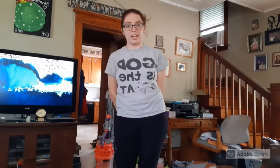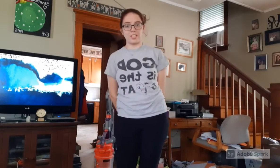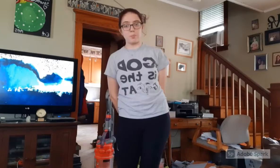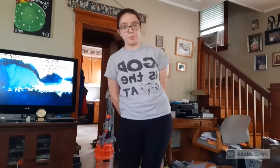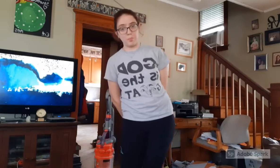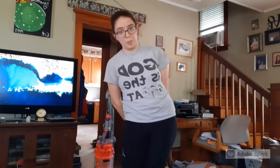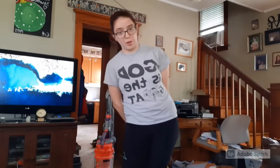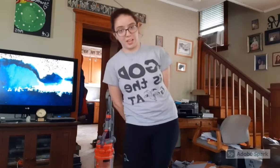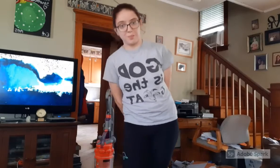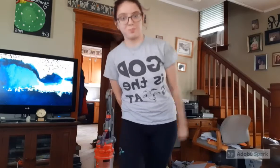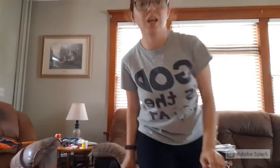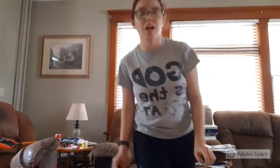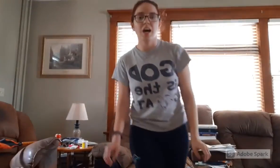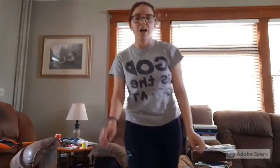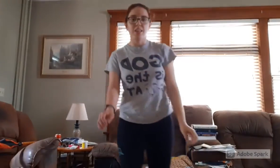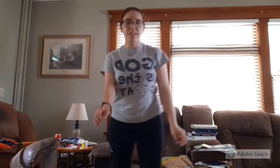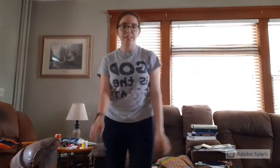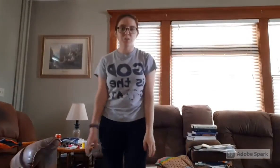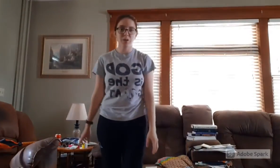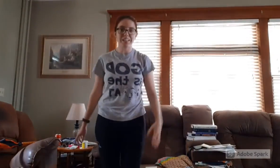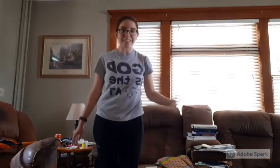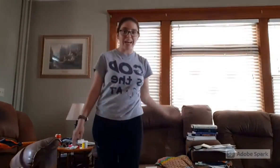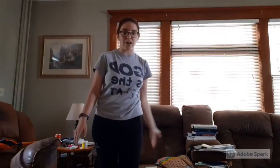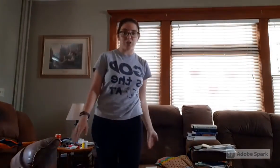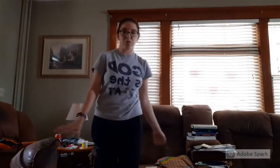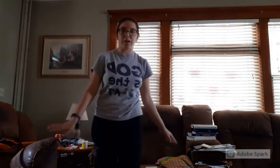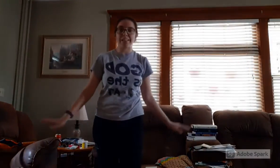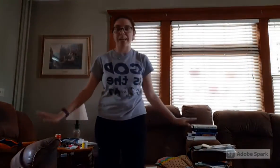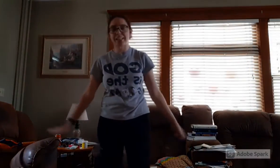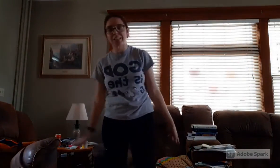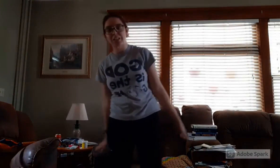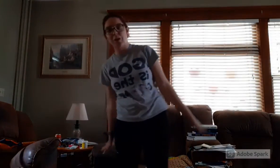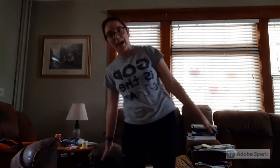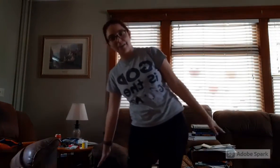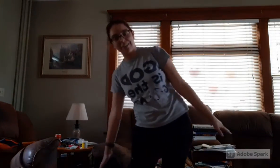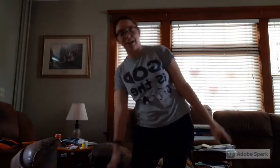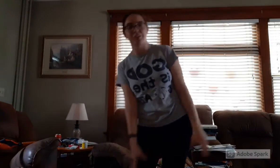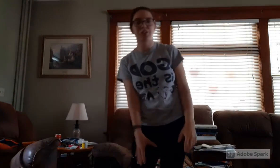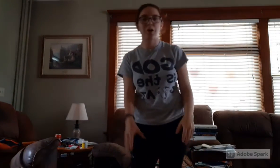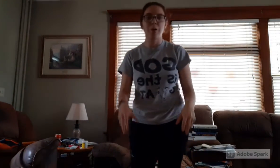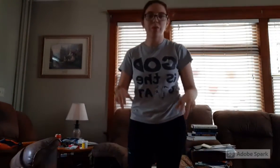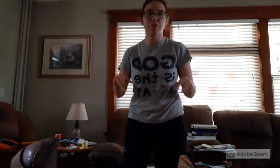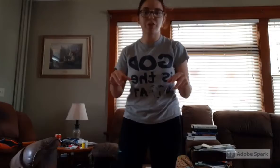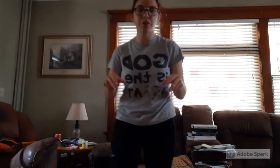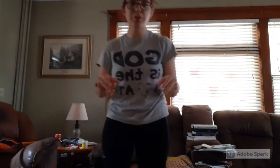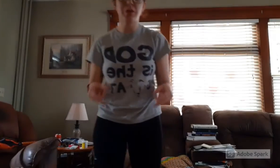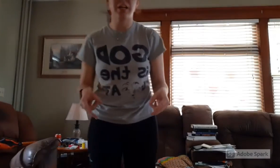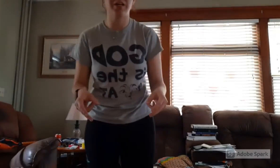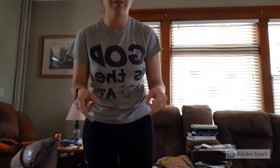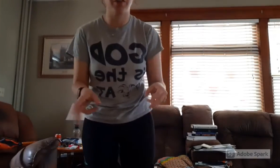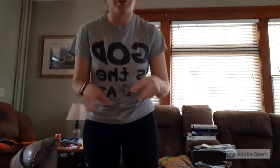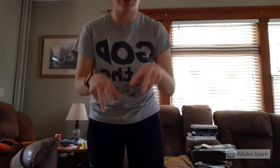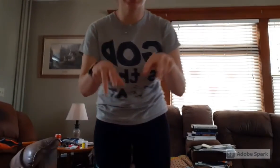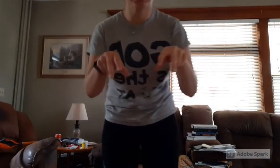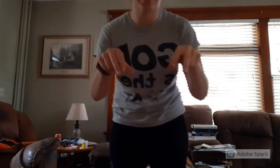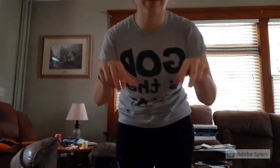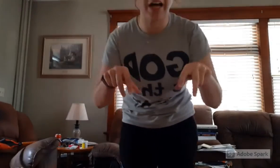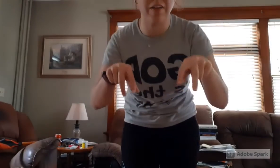is umbrella. The next one is couch. I technically don't have a couch, but for you and viewers that may have